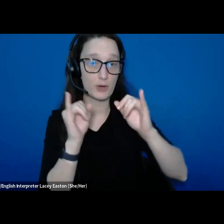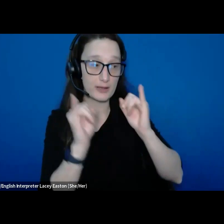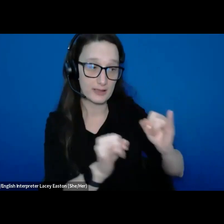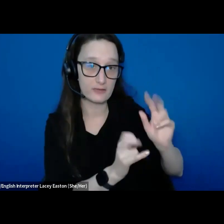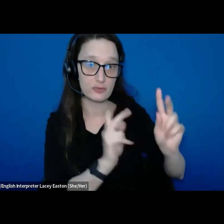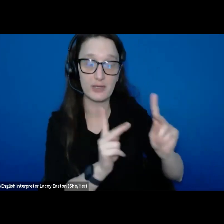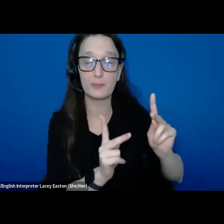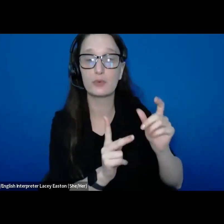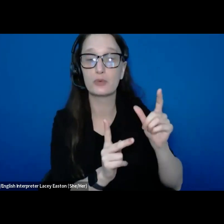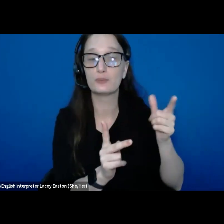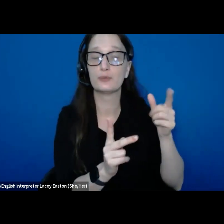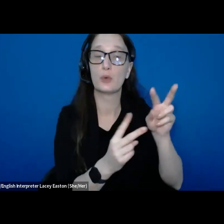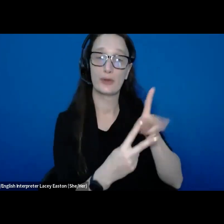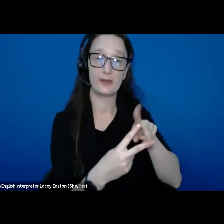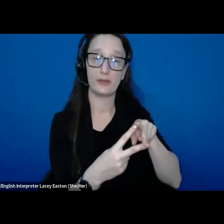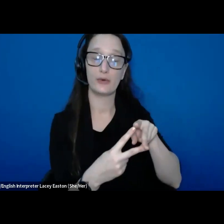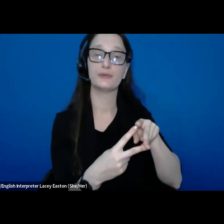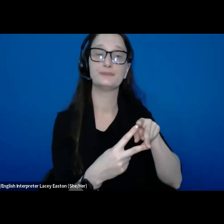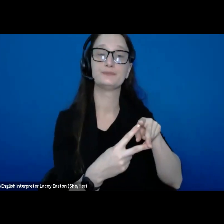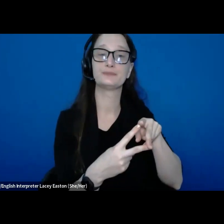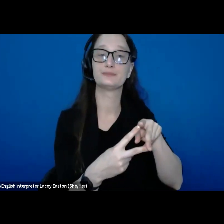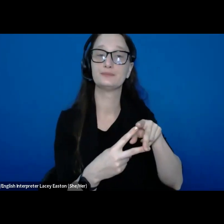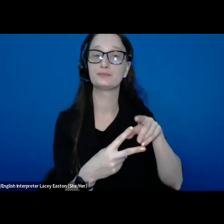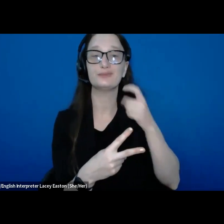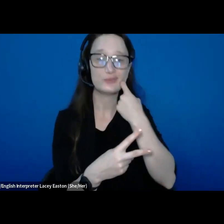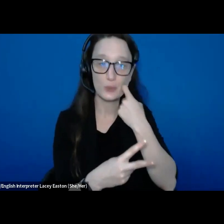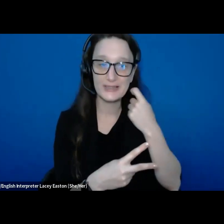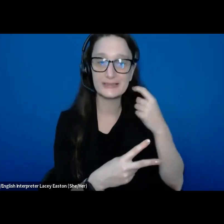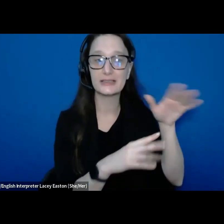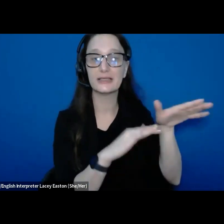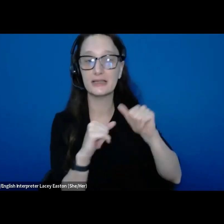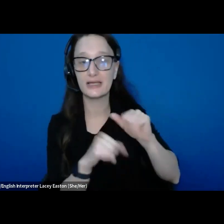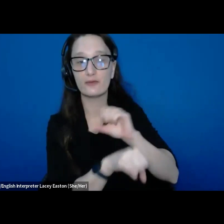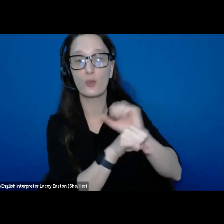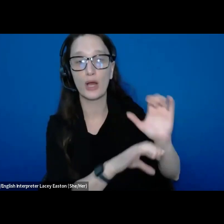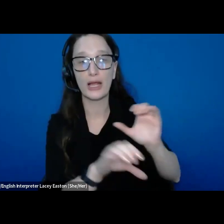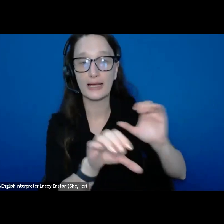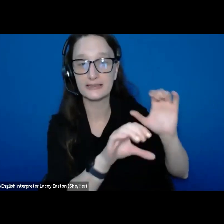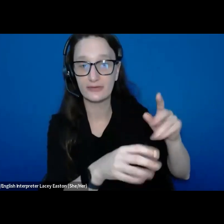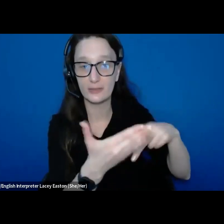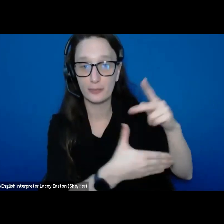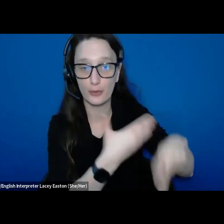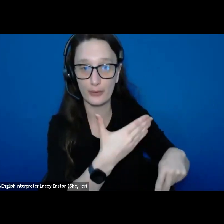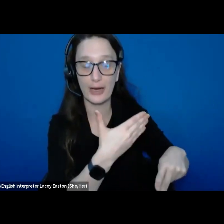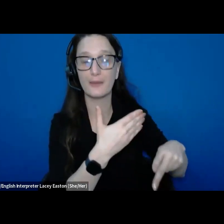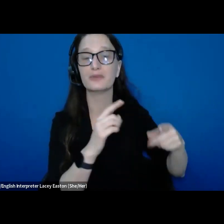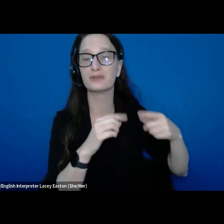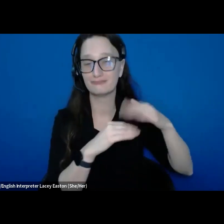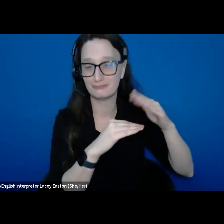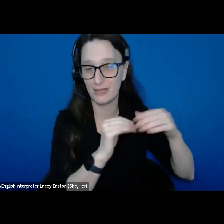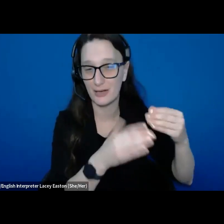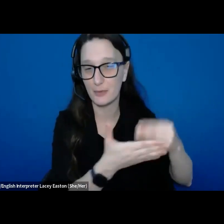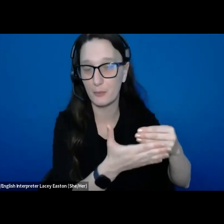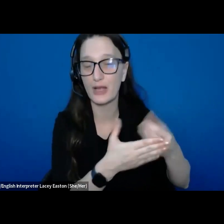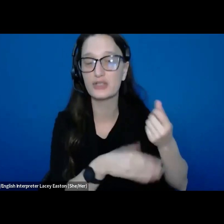of work activity programs, exiting sub-minimum wage, or for students up to 2 years of